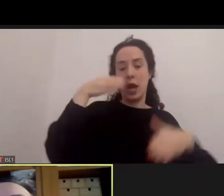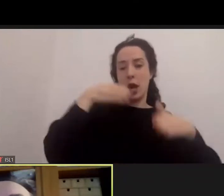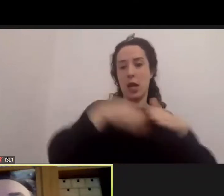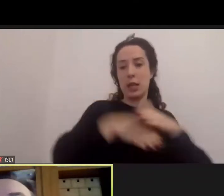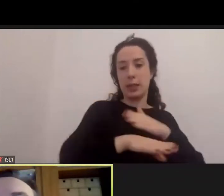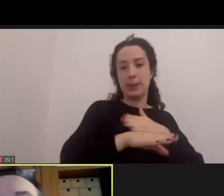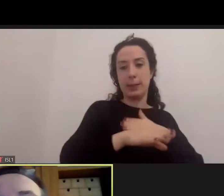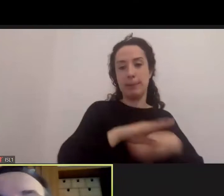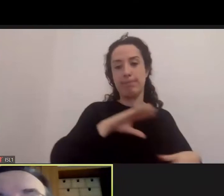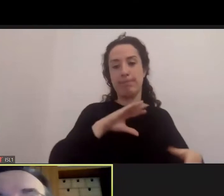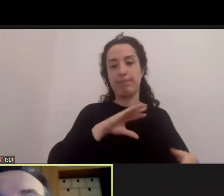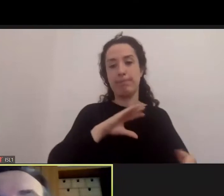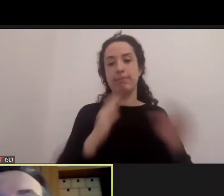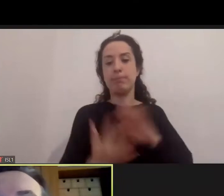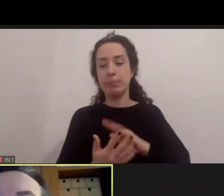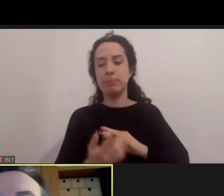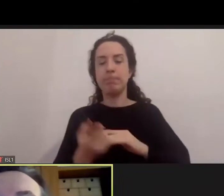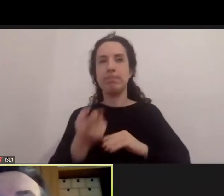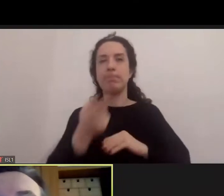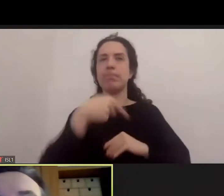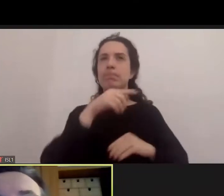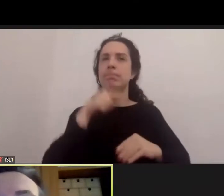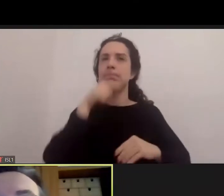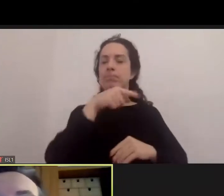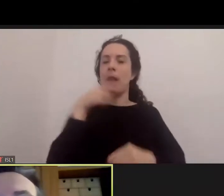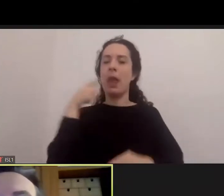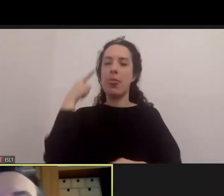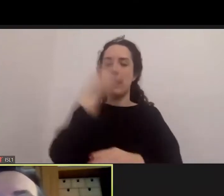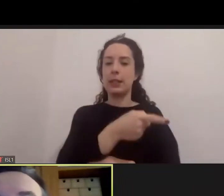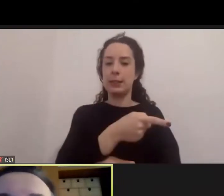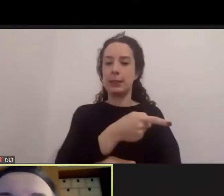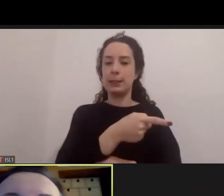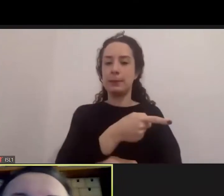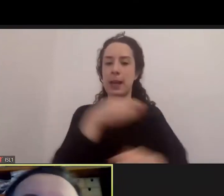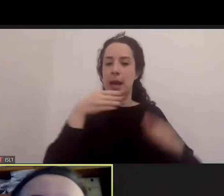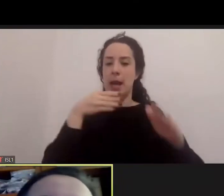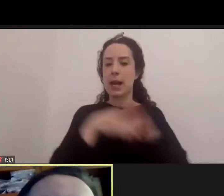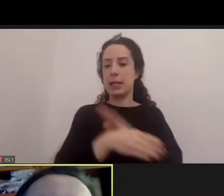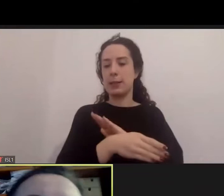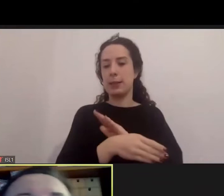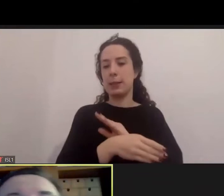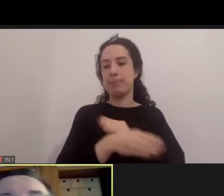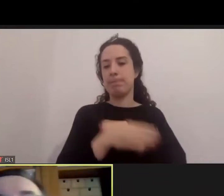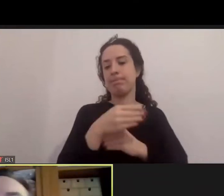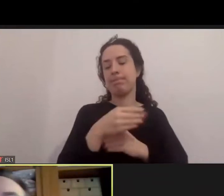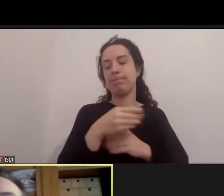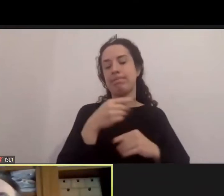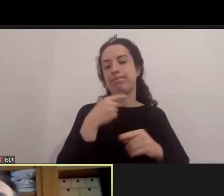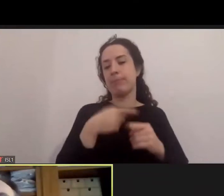is, as you might know, a directive that requires accessibility of certain products and services,